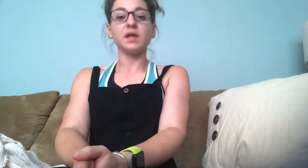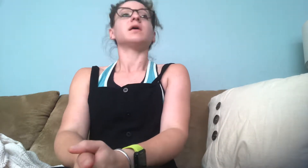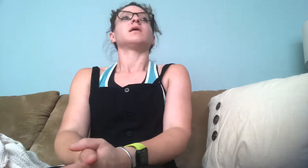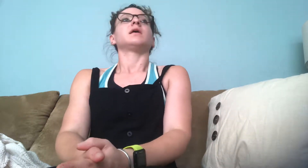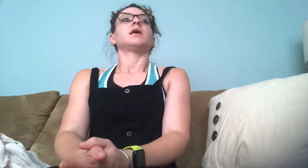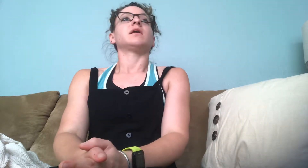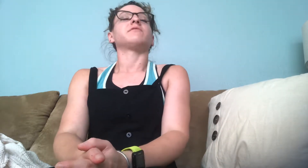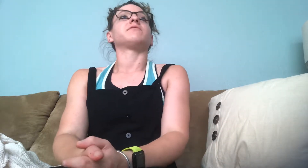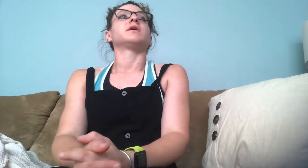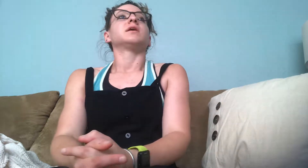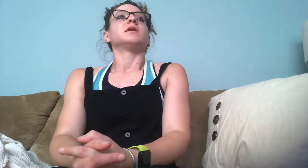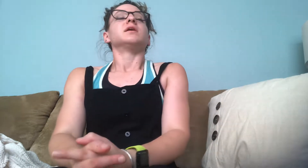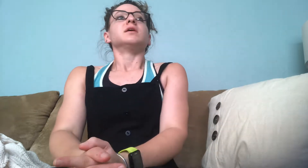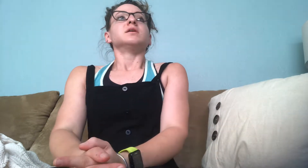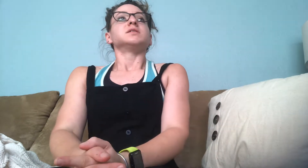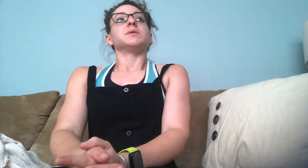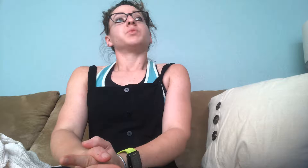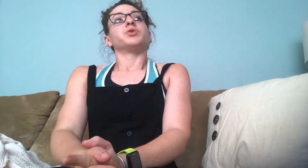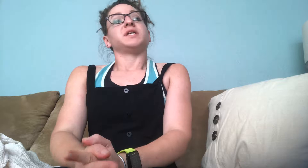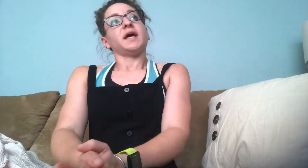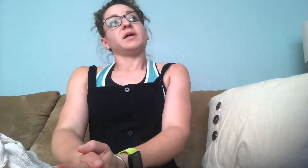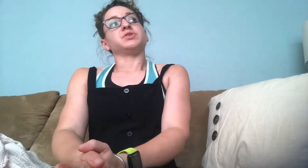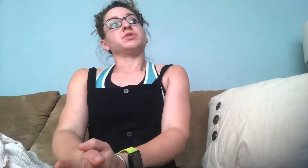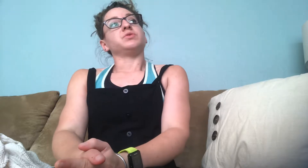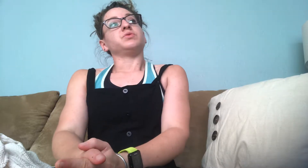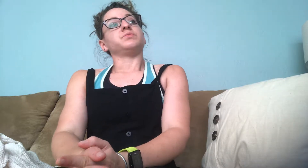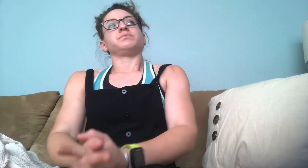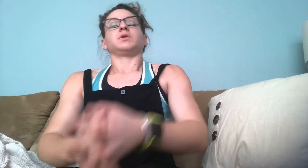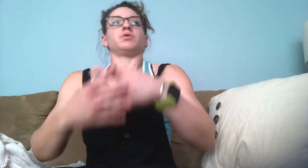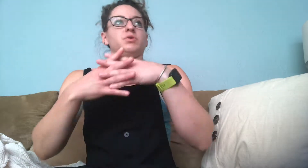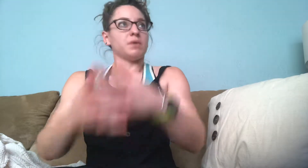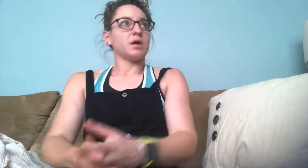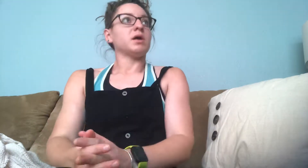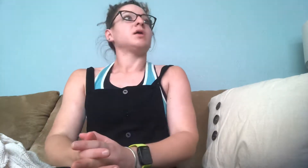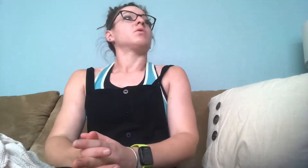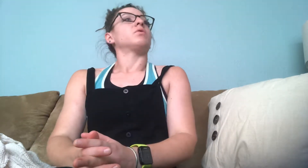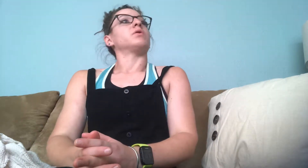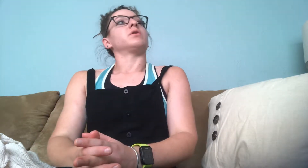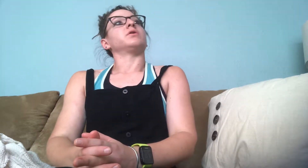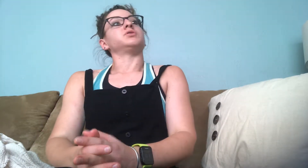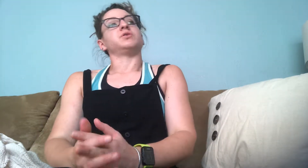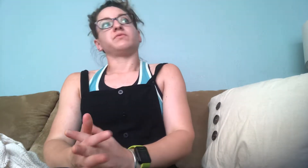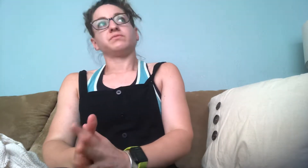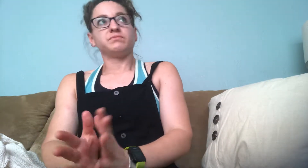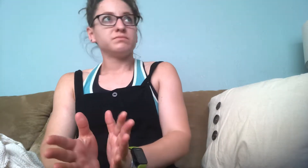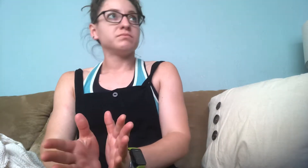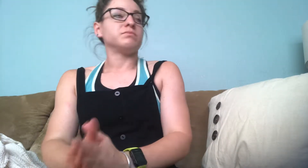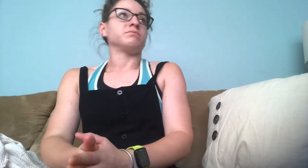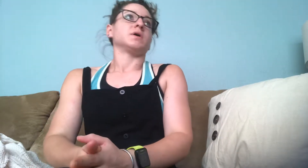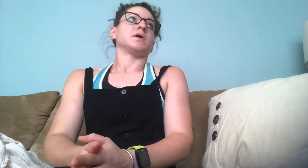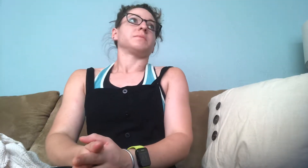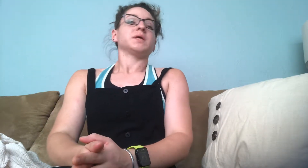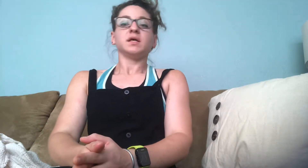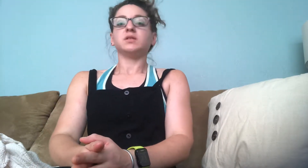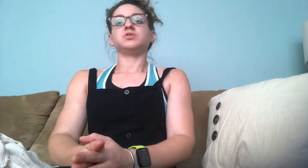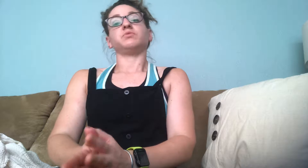somebody. If someone were to ask you, are you married, or do you have kids, do you